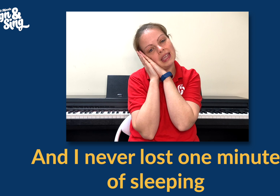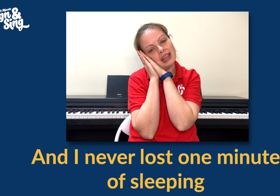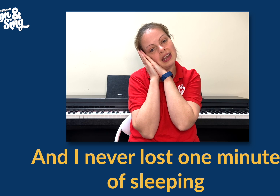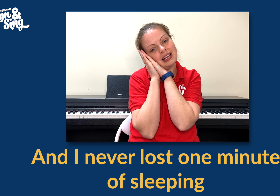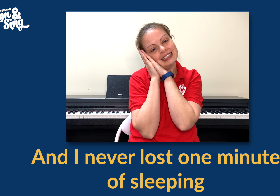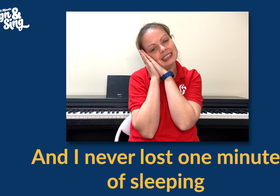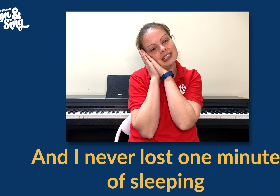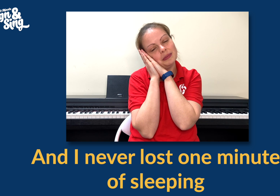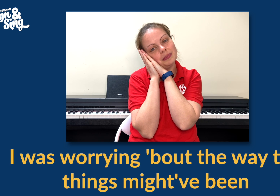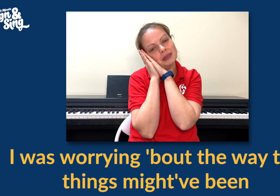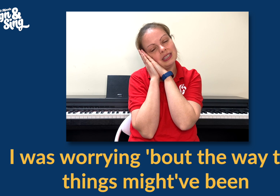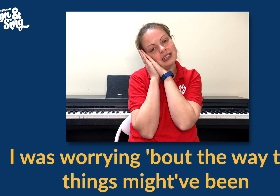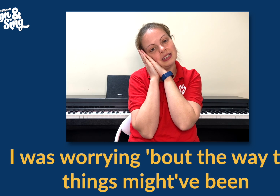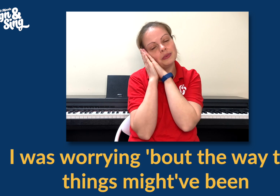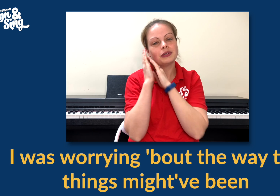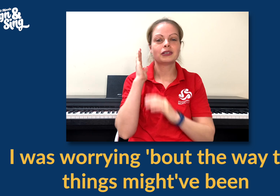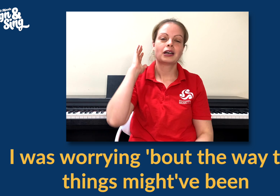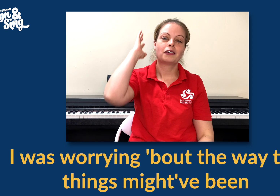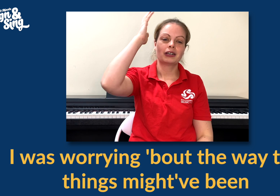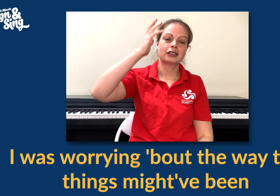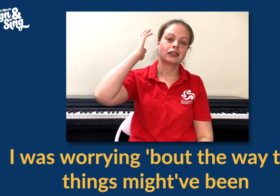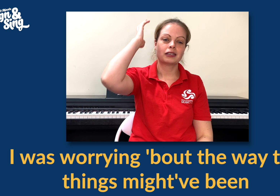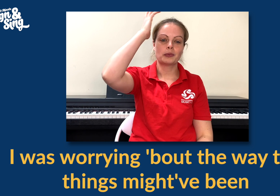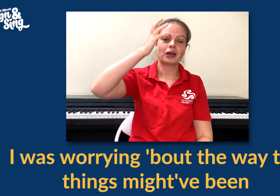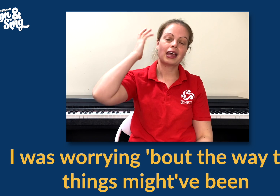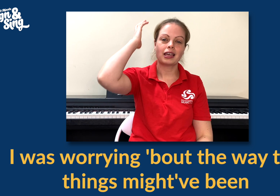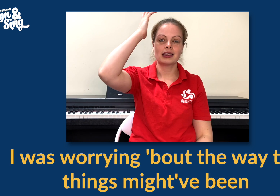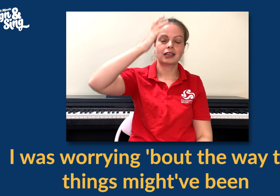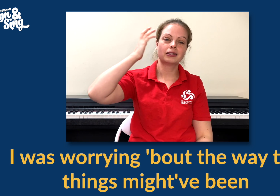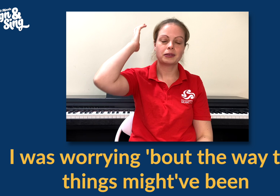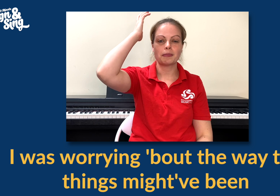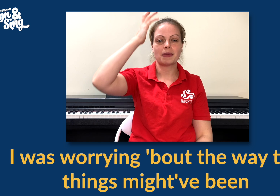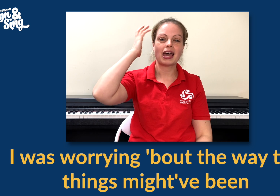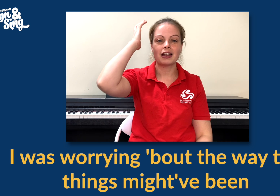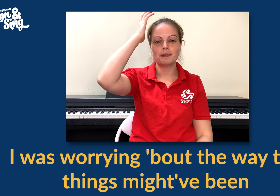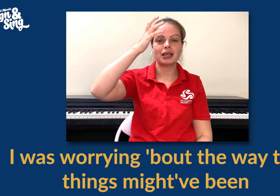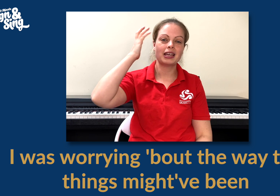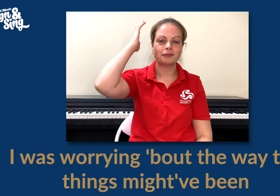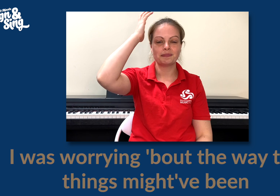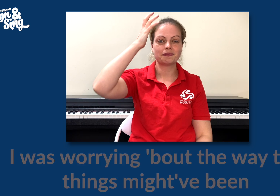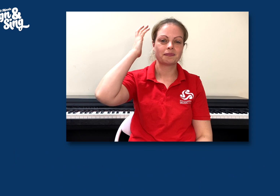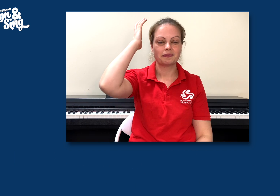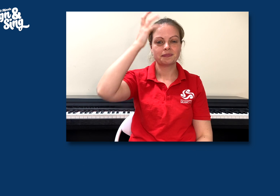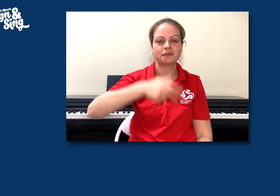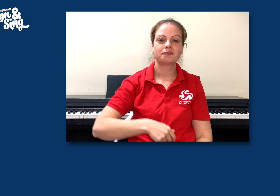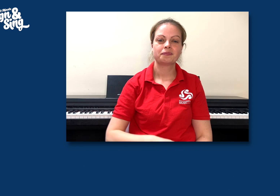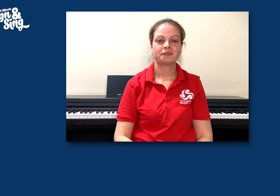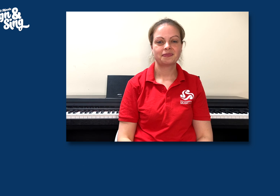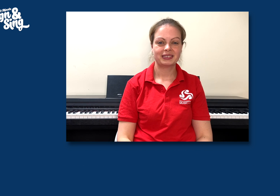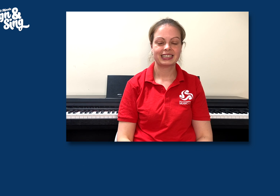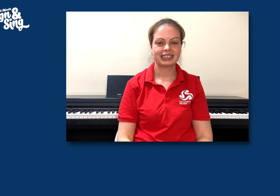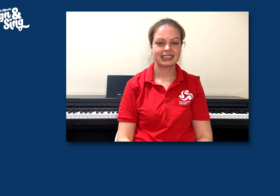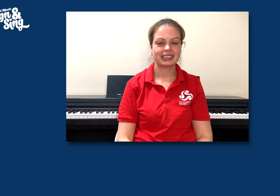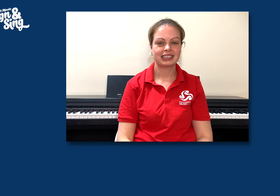1 minute of sleep, and I was worried about the way that things might have been. You know that